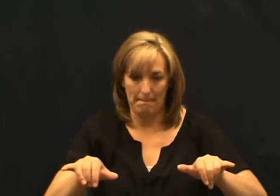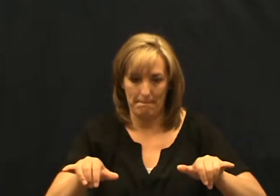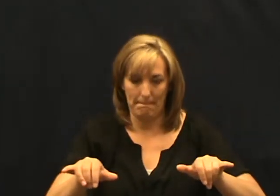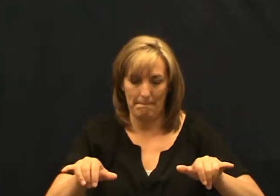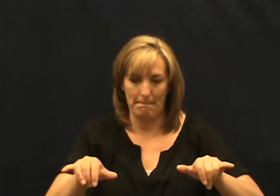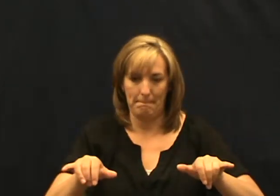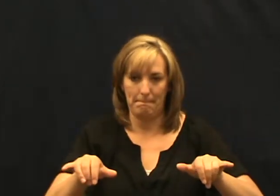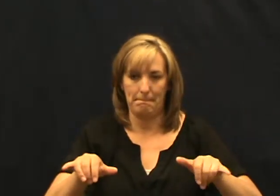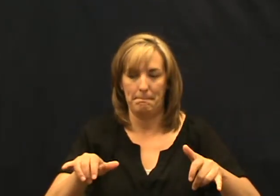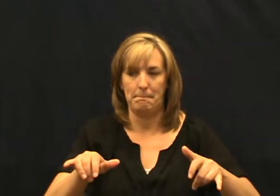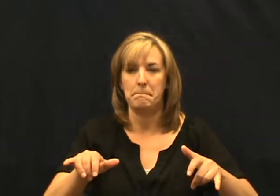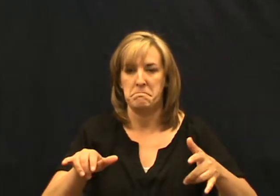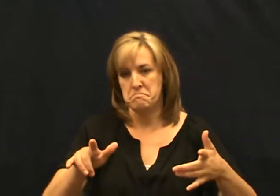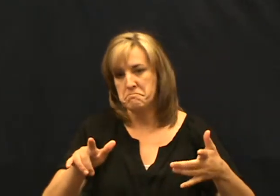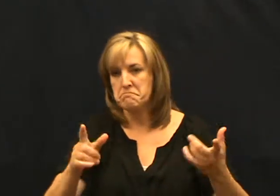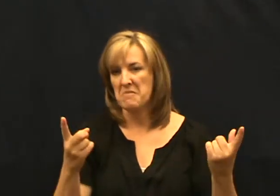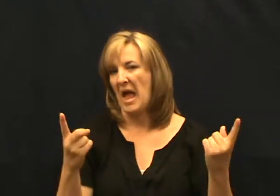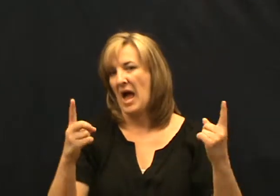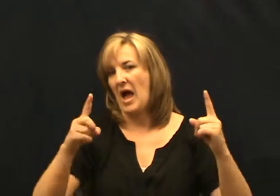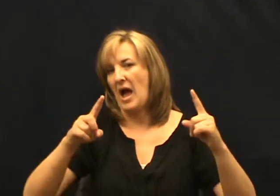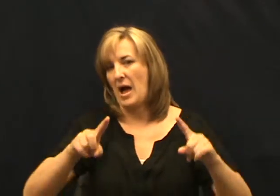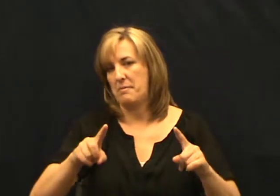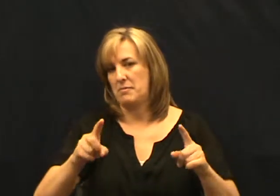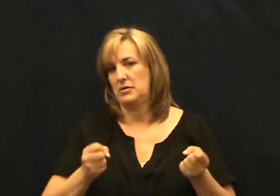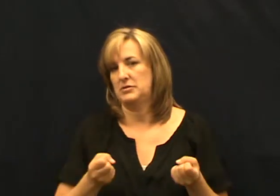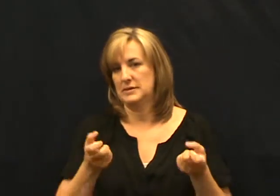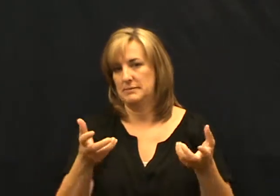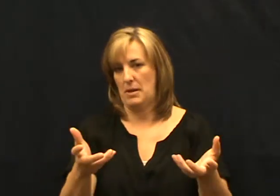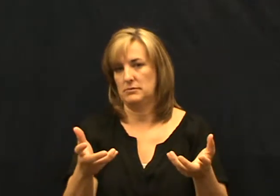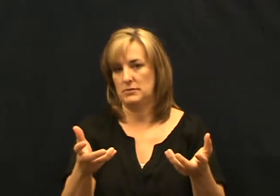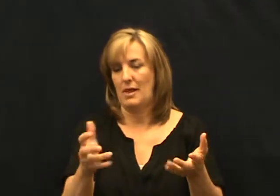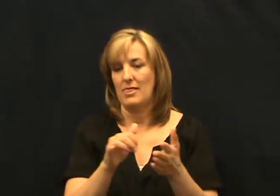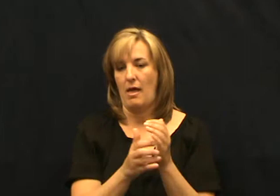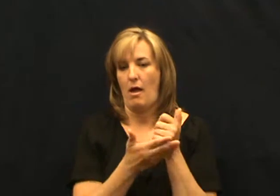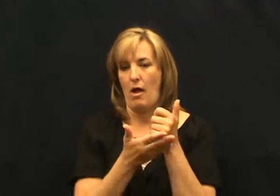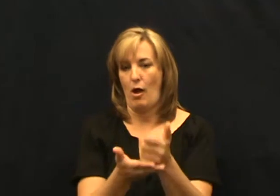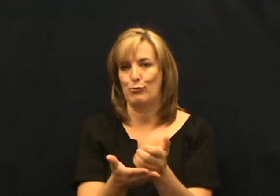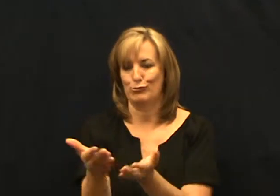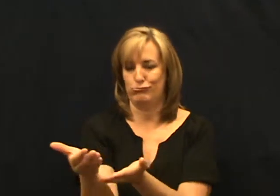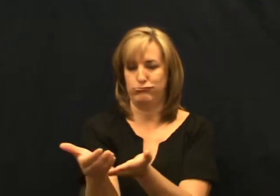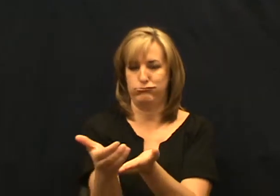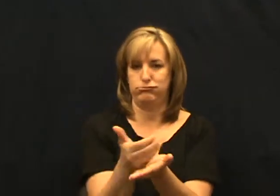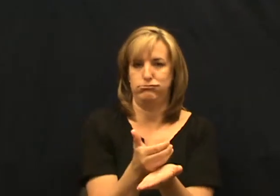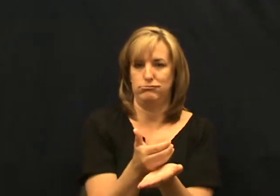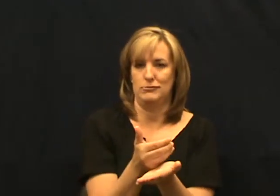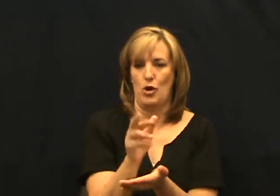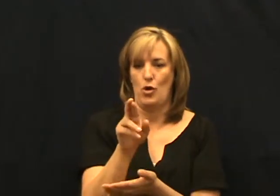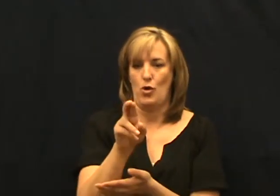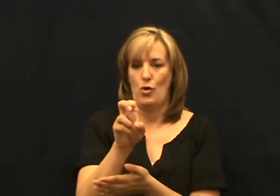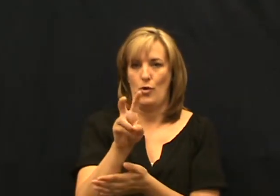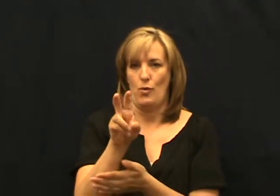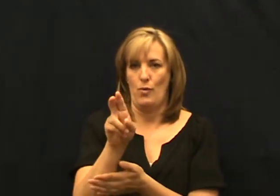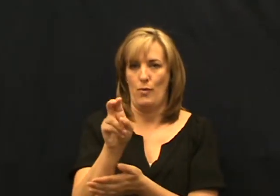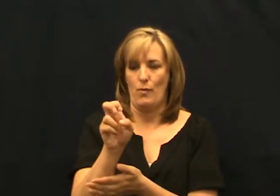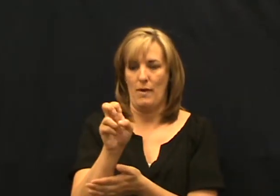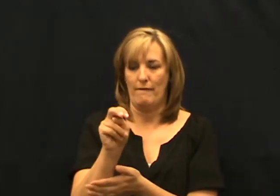the expenses incurred. That helps us generate revenue. That's that number one point there. We could actually pay